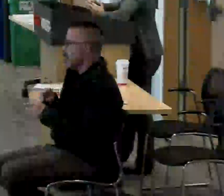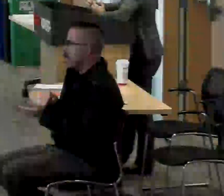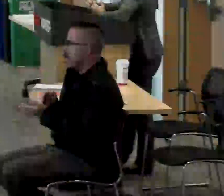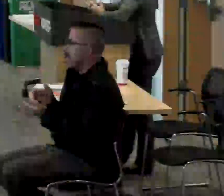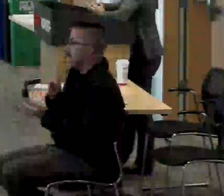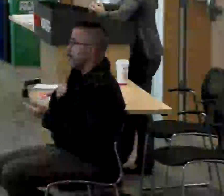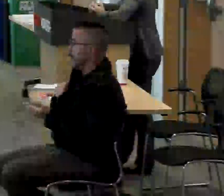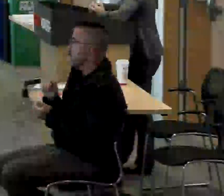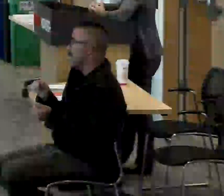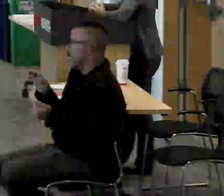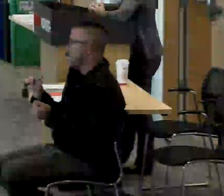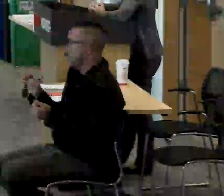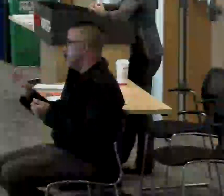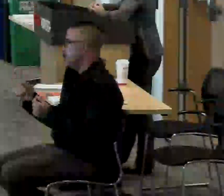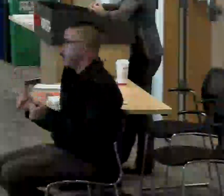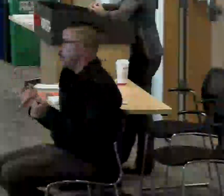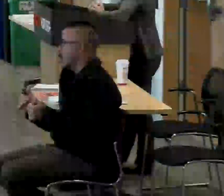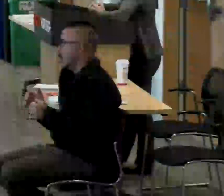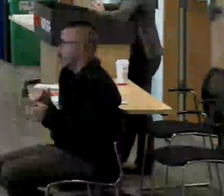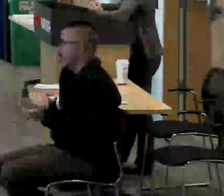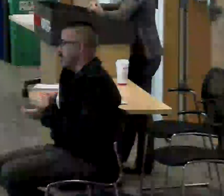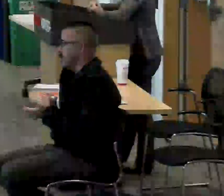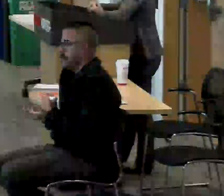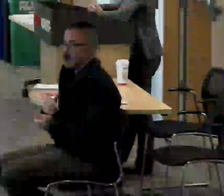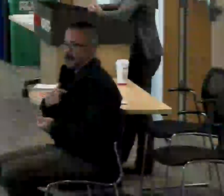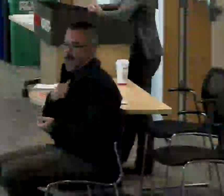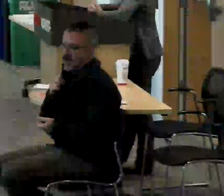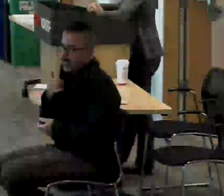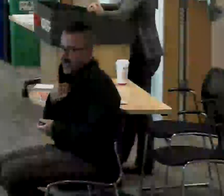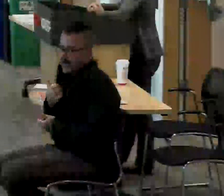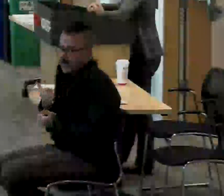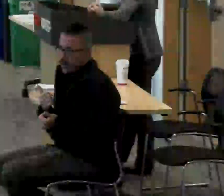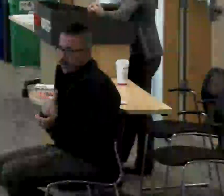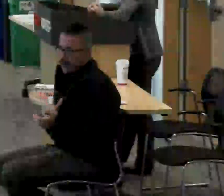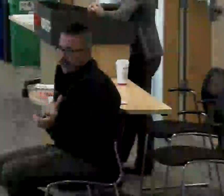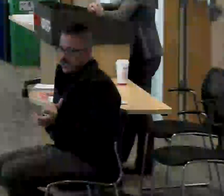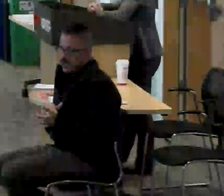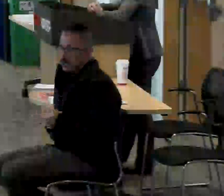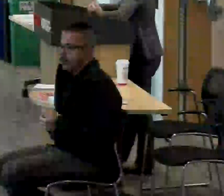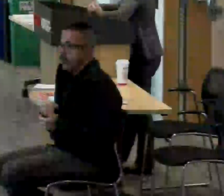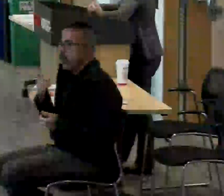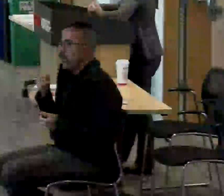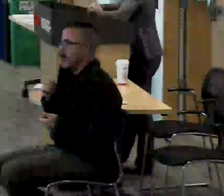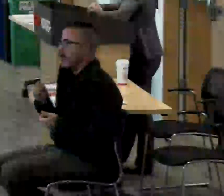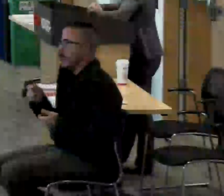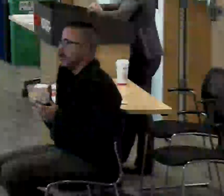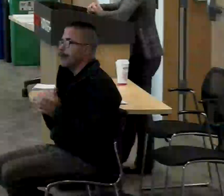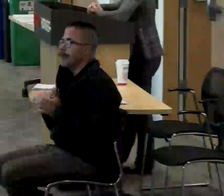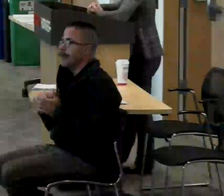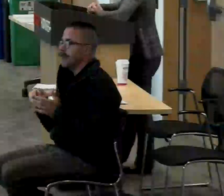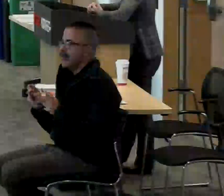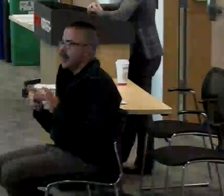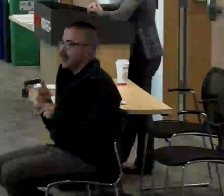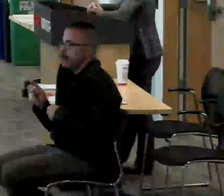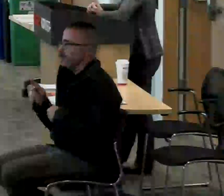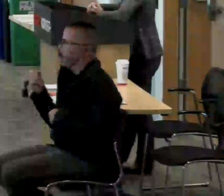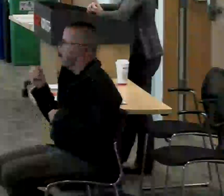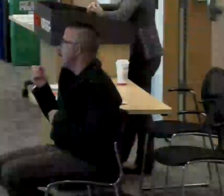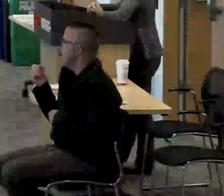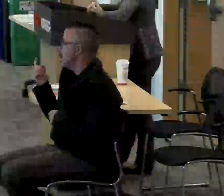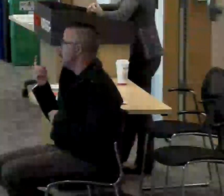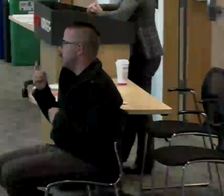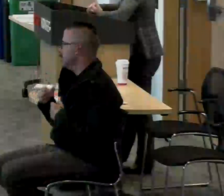physician. Yeah, I don't really have a current physician. I'm one of those people. Okay. So one of those millions of people. Understood.